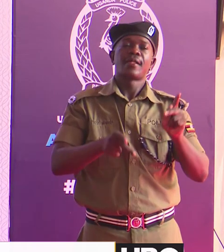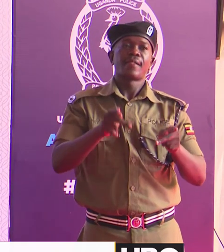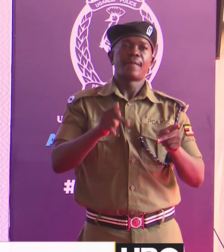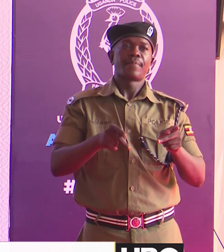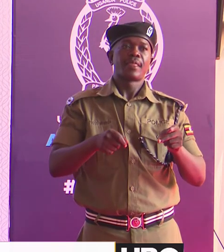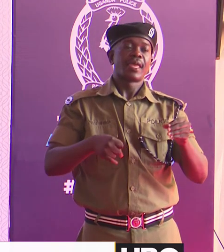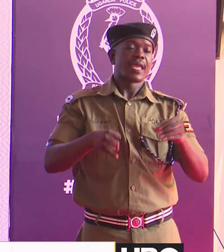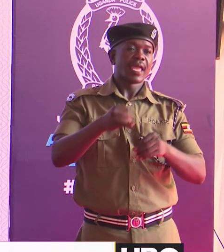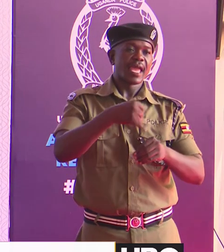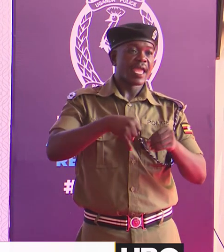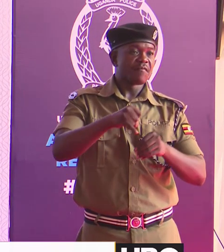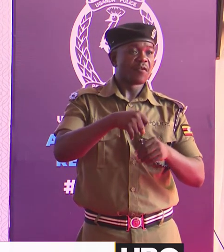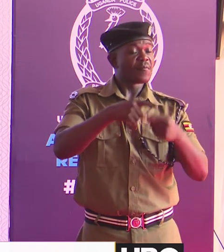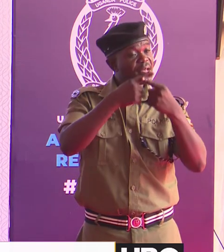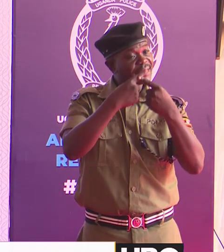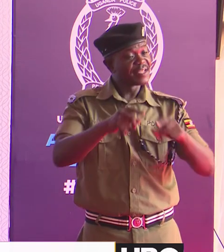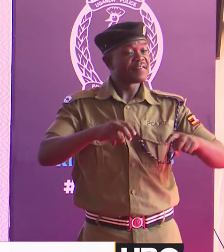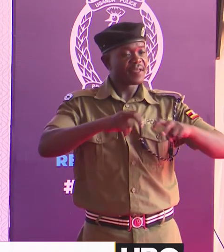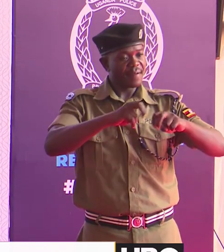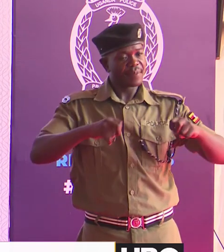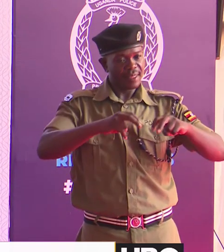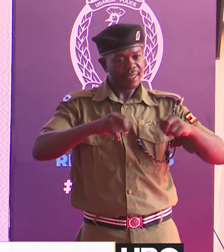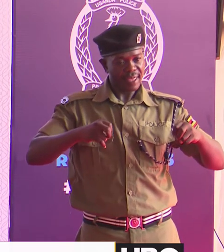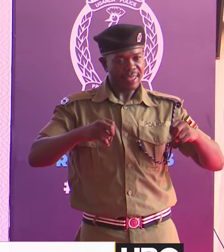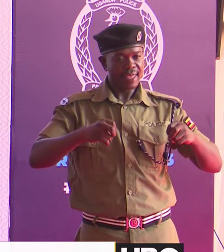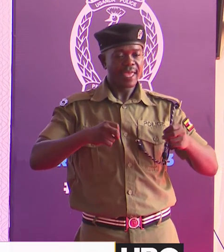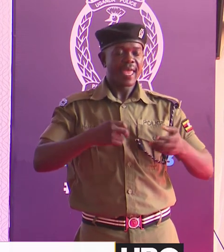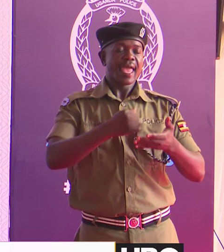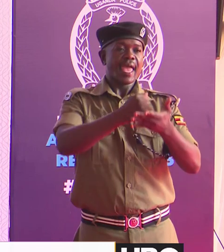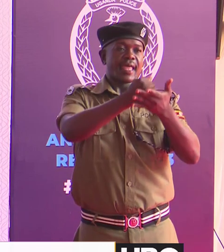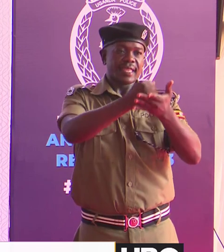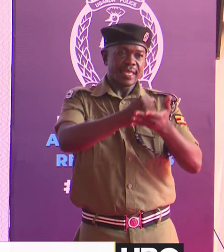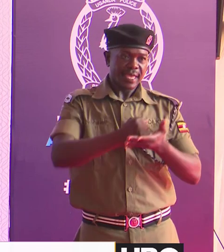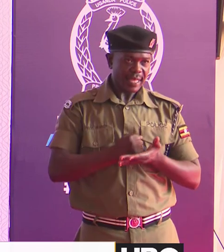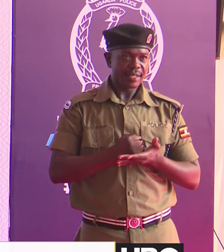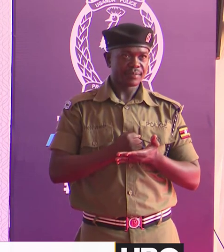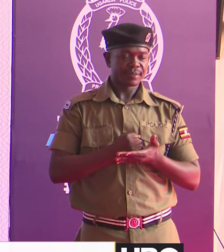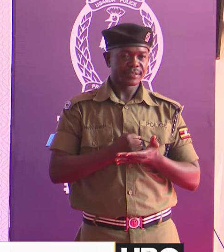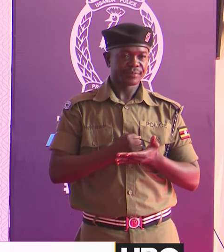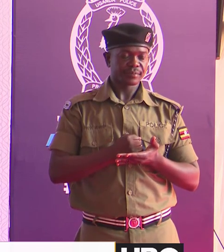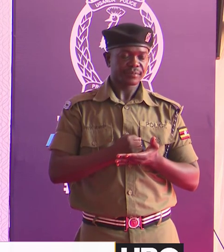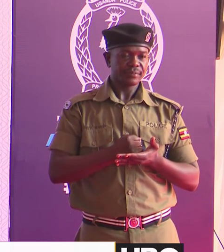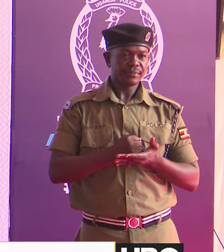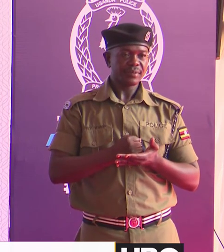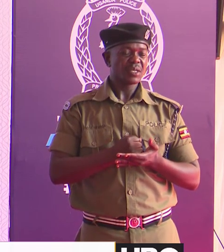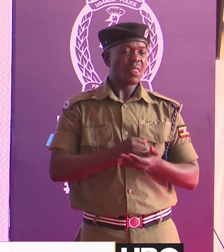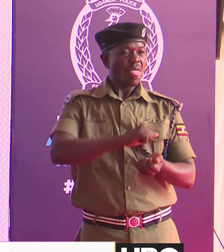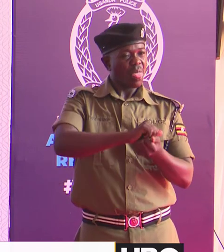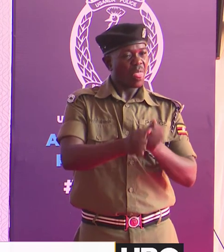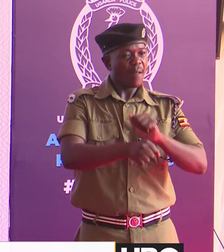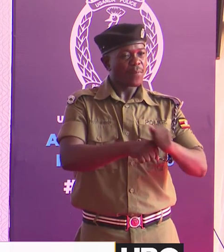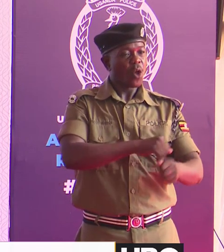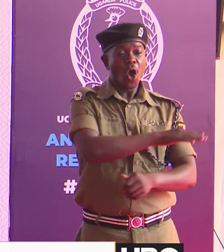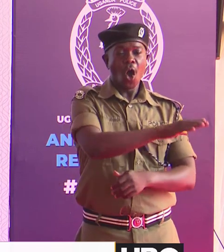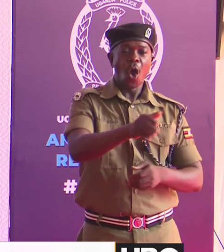of other intelligence components, have greatly contributed to disrupting and dismantling criminal